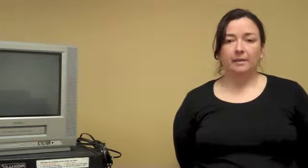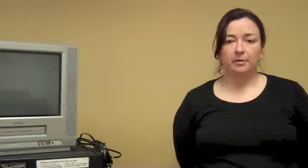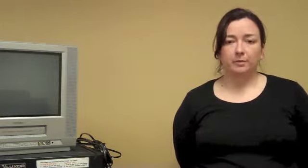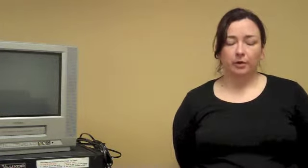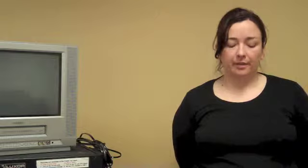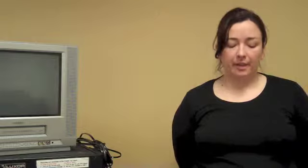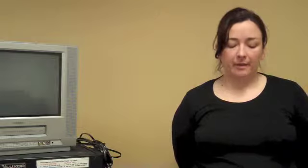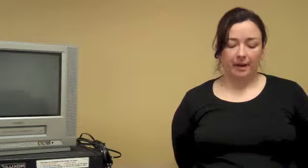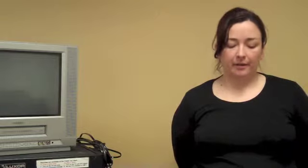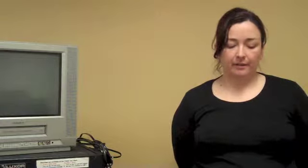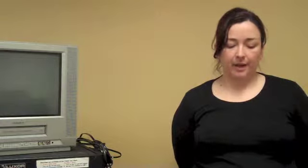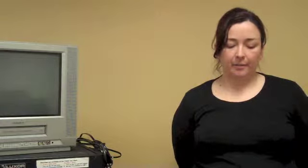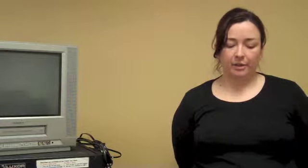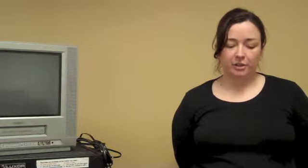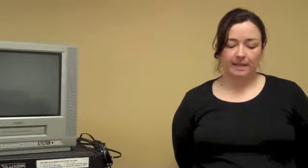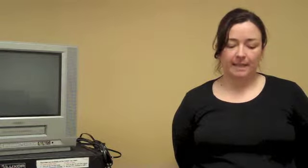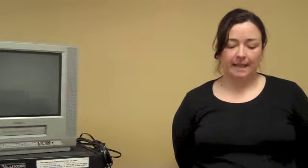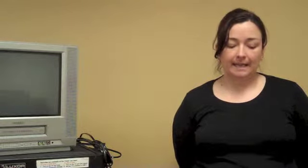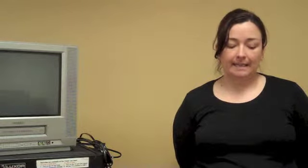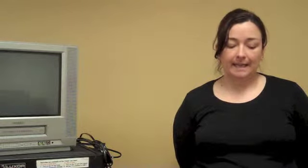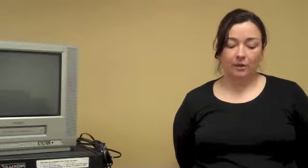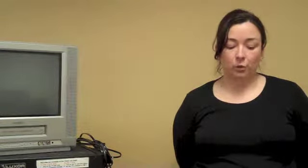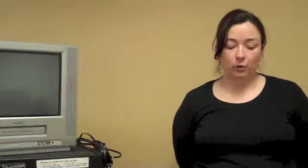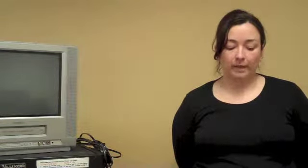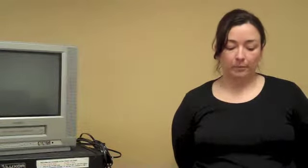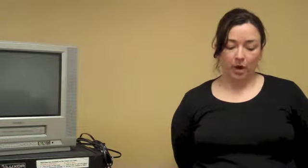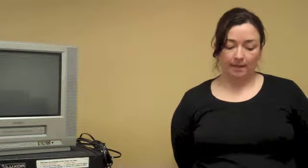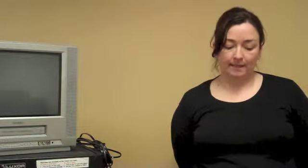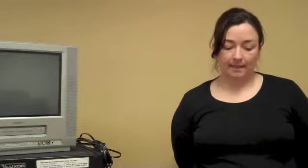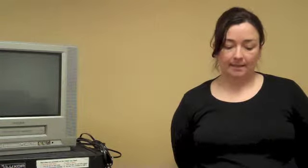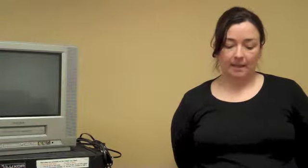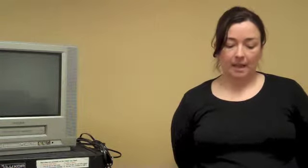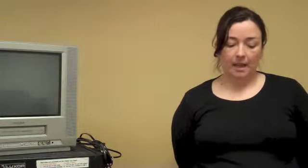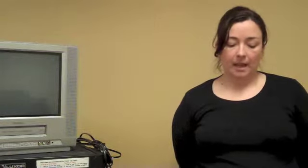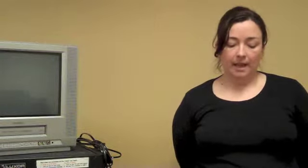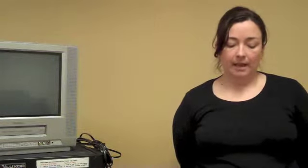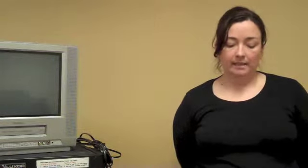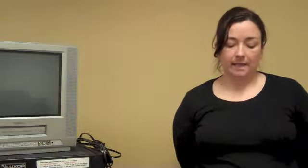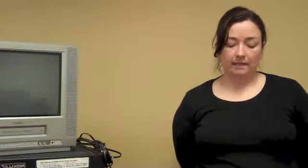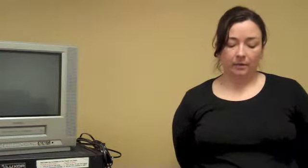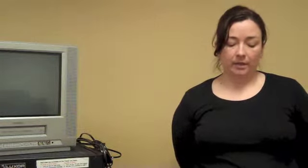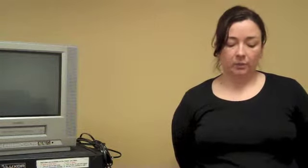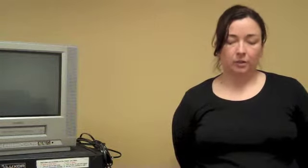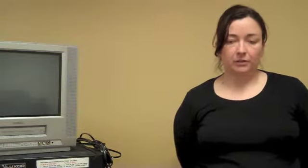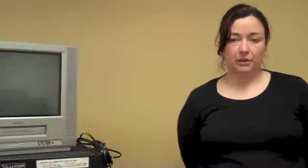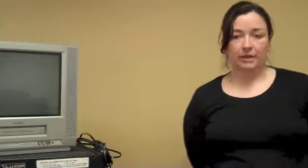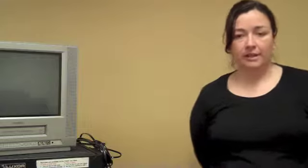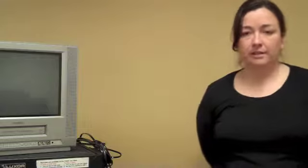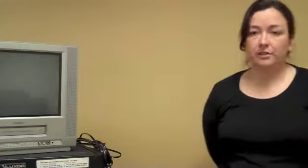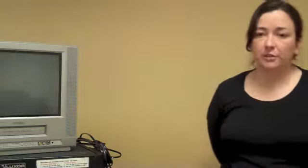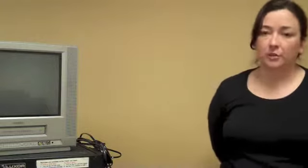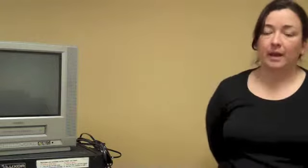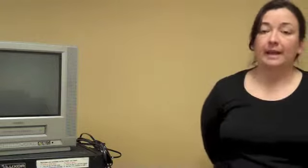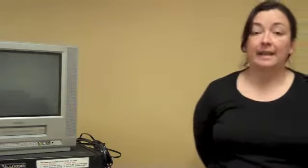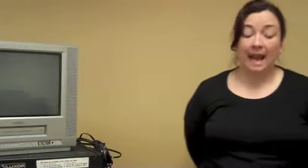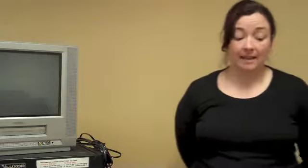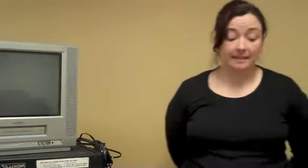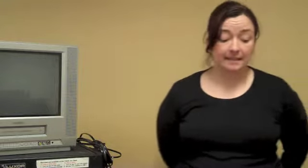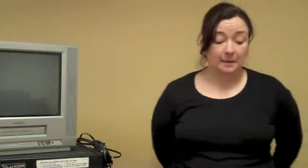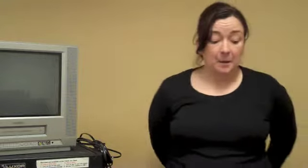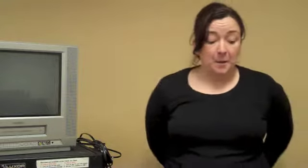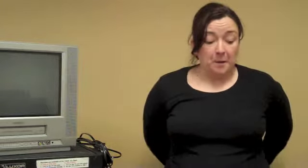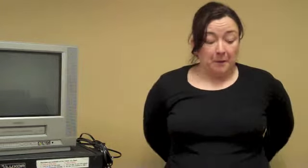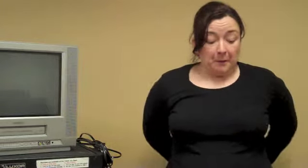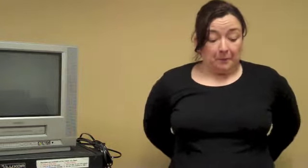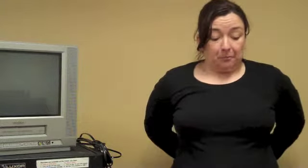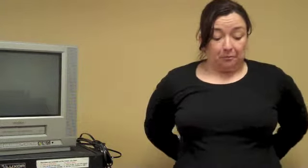And I think the most important thing about evaporation is that it is a cooling process, and a liquid will turn into a